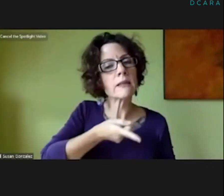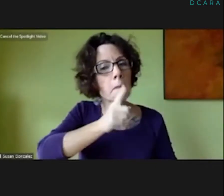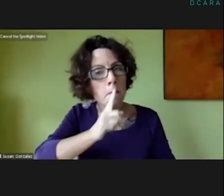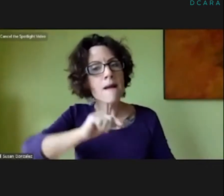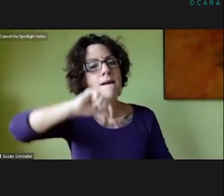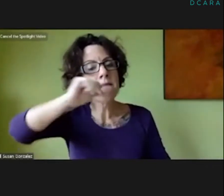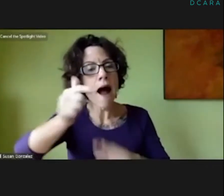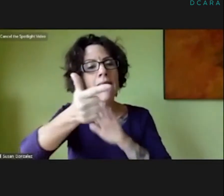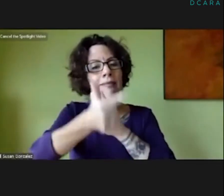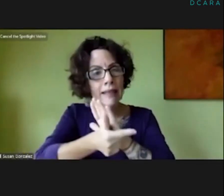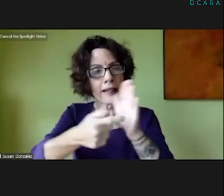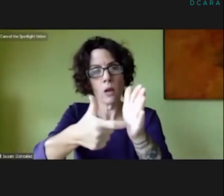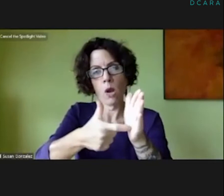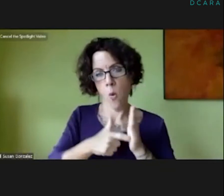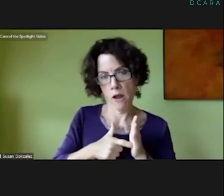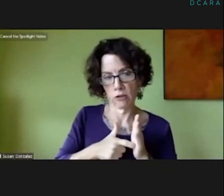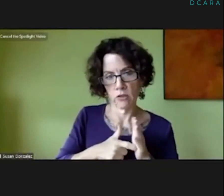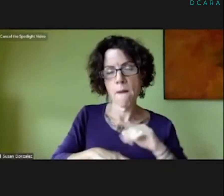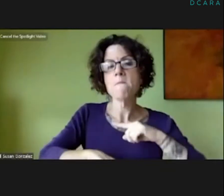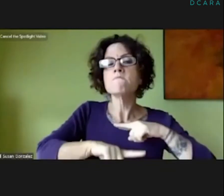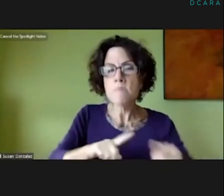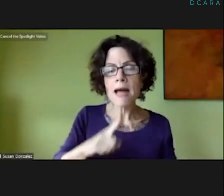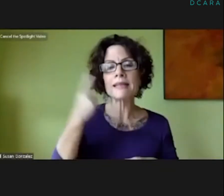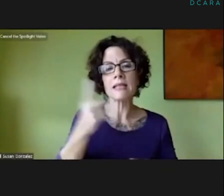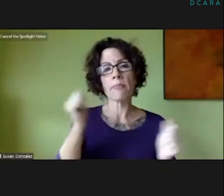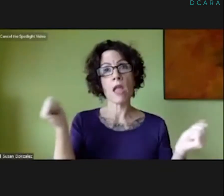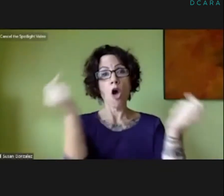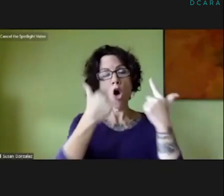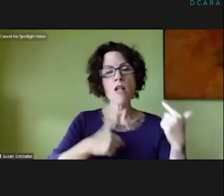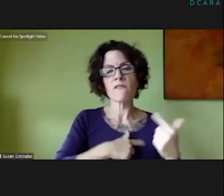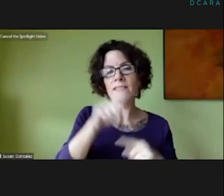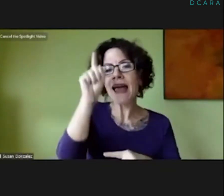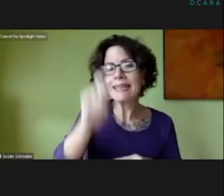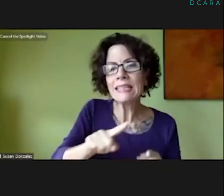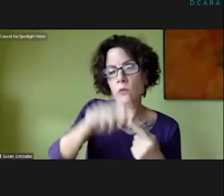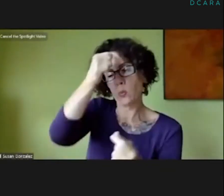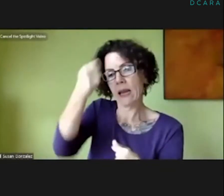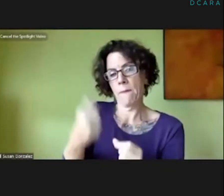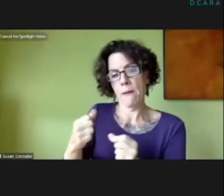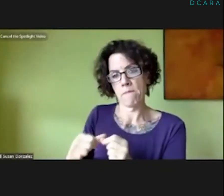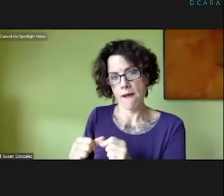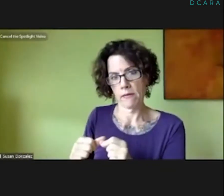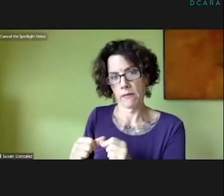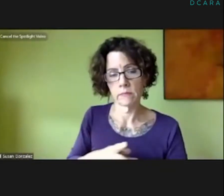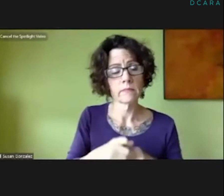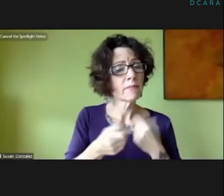encouraged. It is not legally required, but it is something that all of us need to remember.